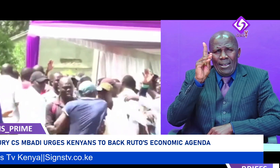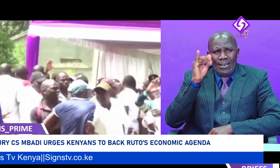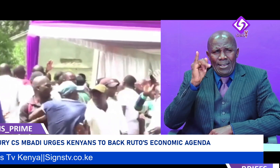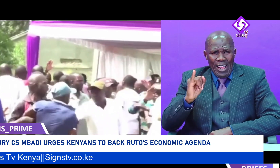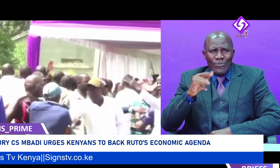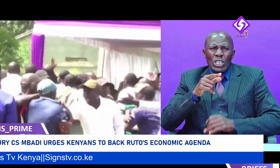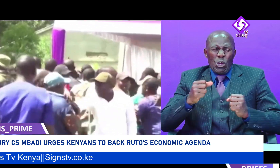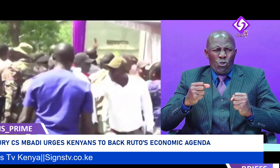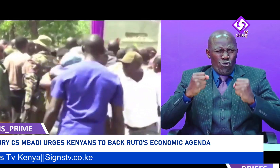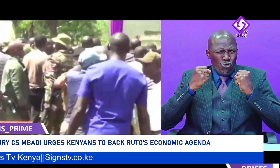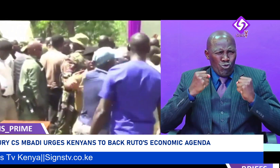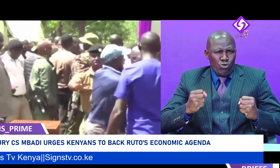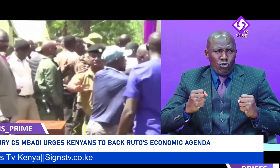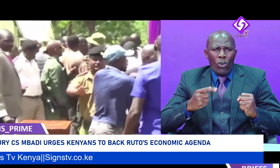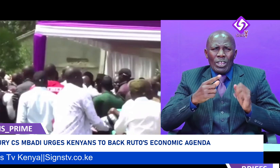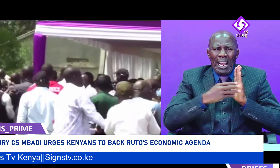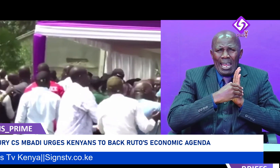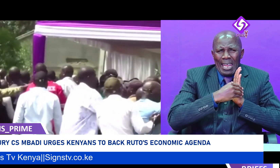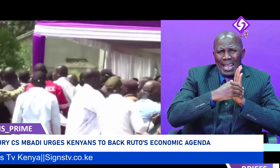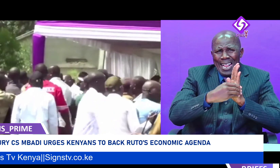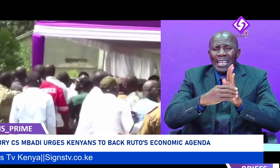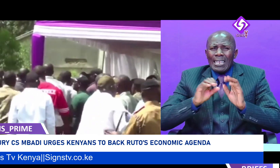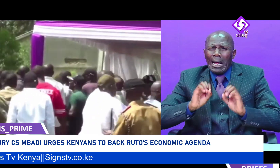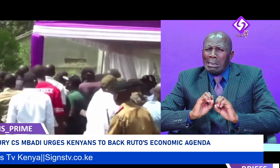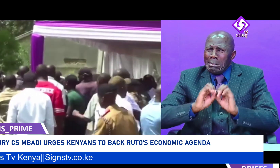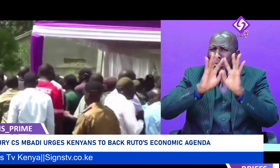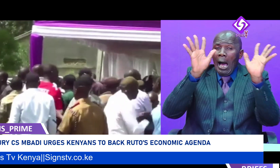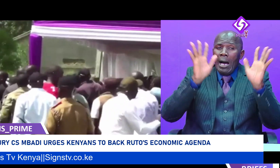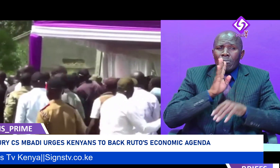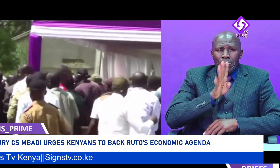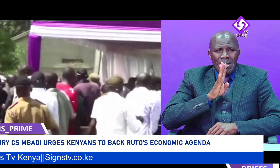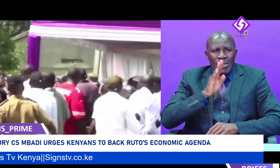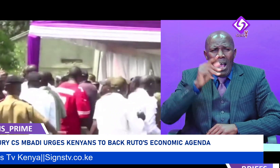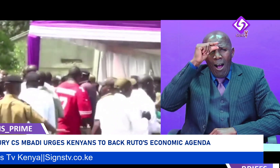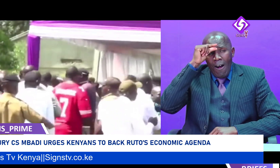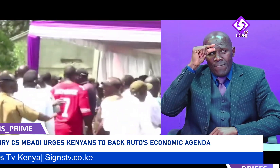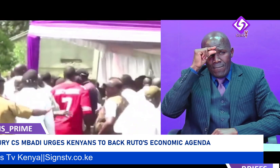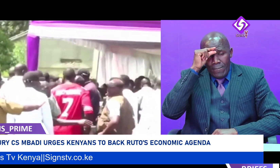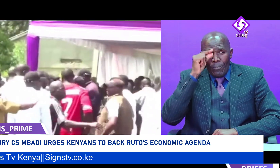a pragmatic approach to governance.